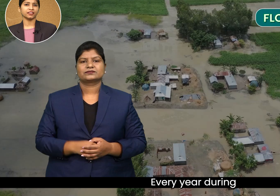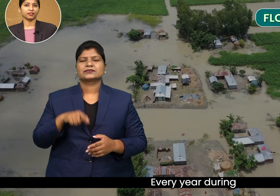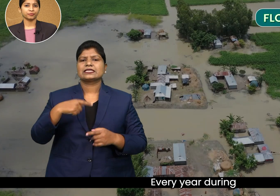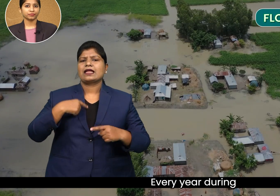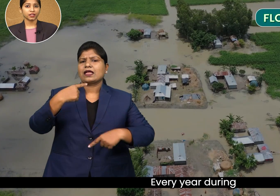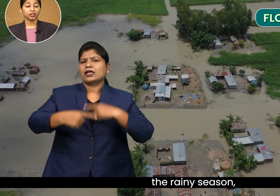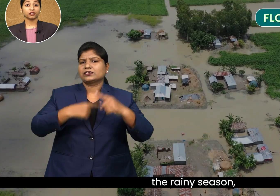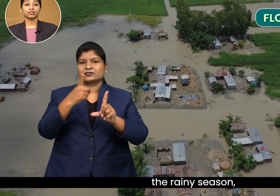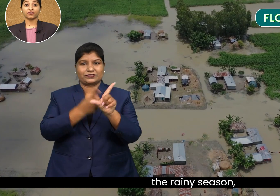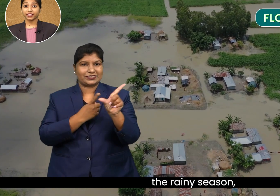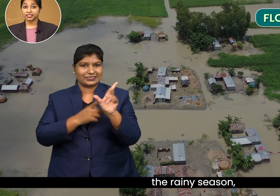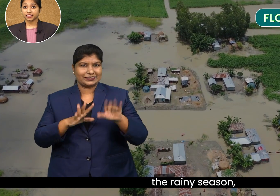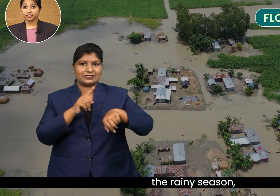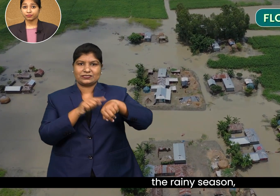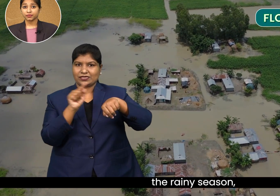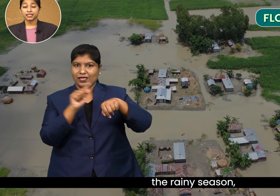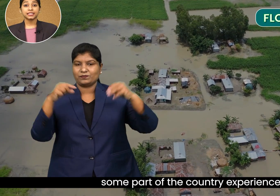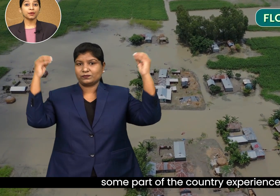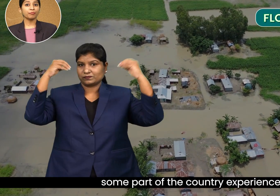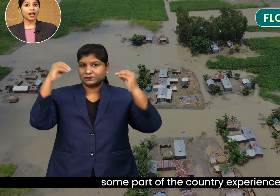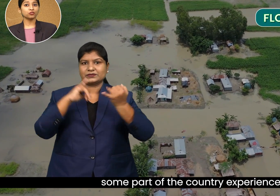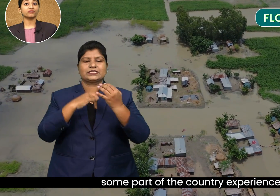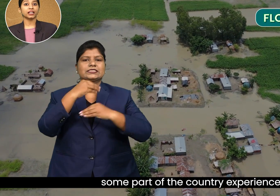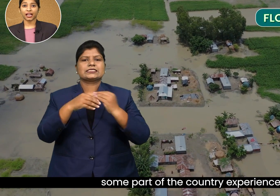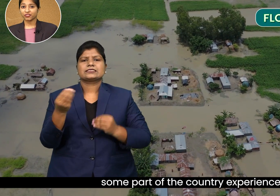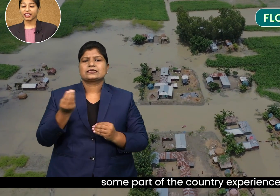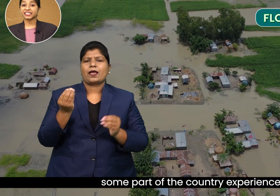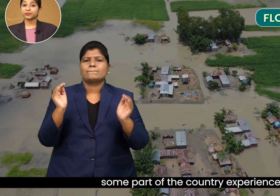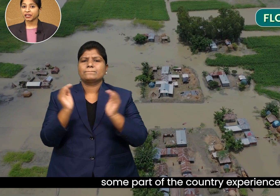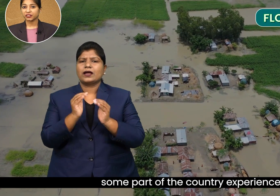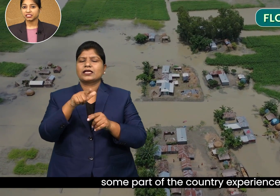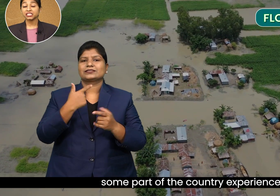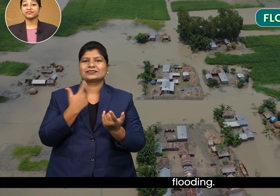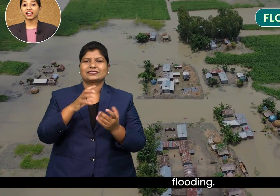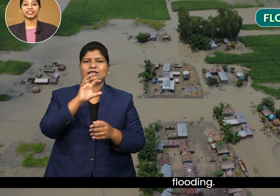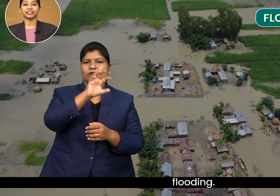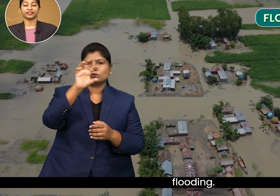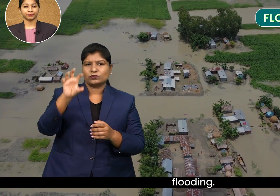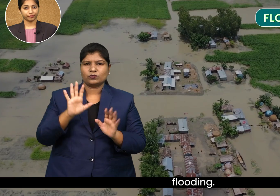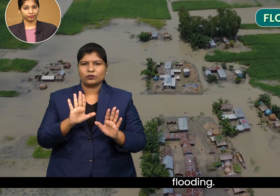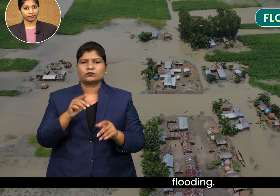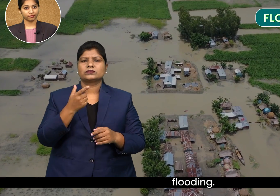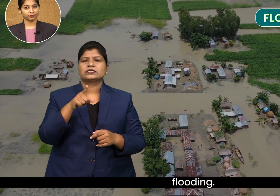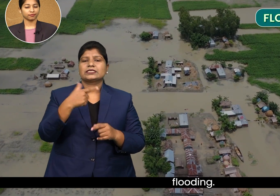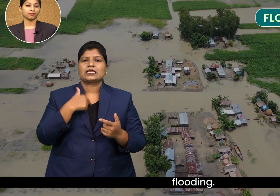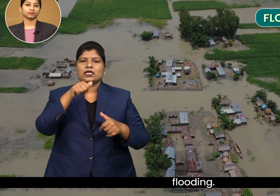Every year, during the rainy season, some part of the country experiences flooding.